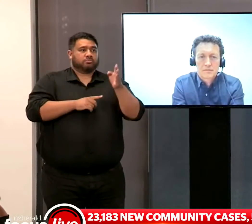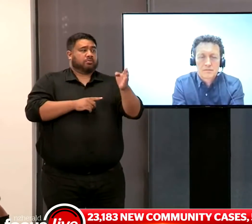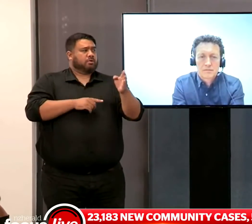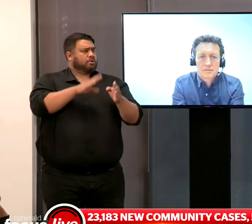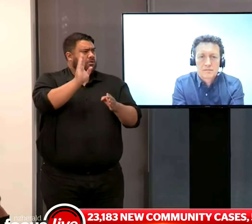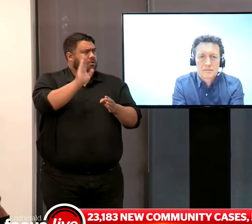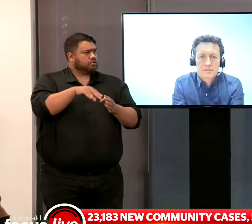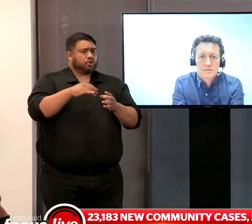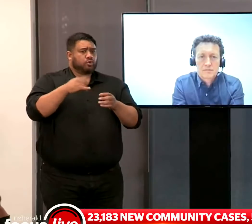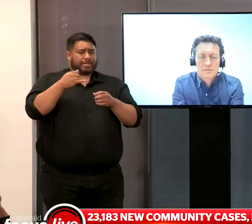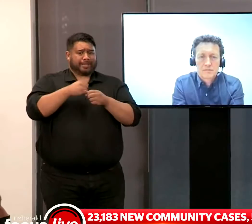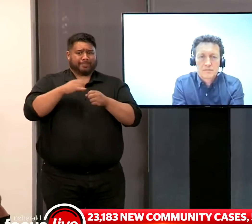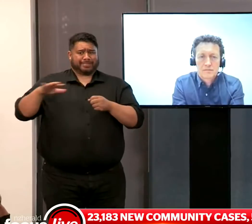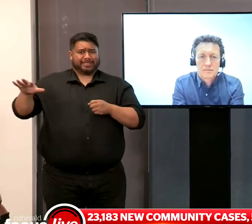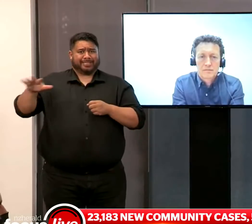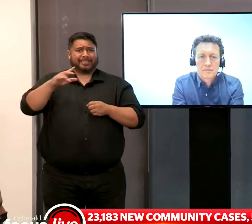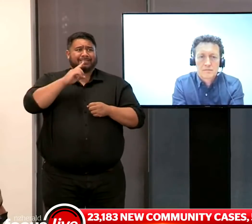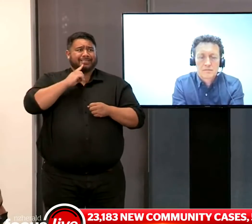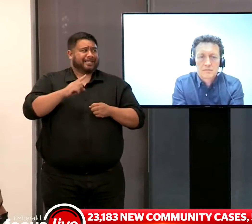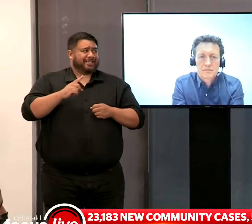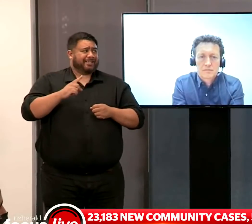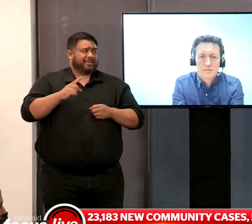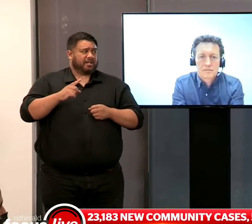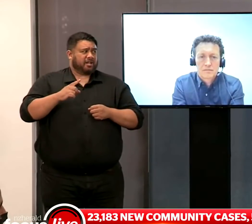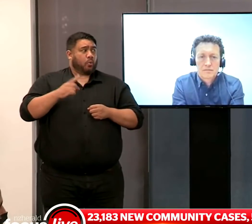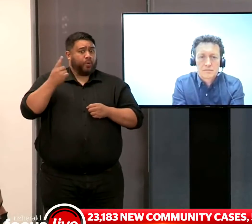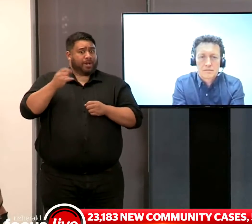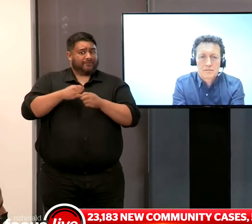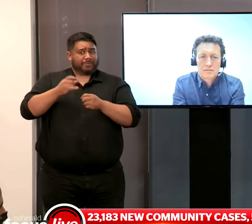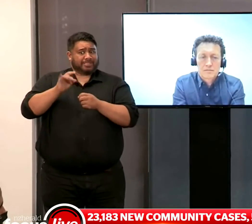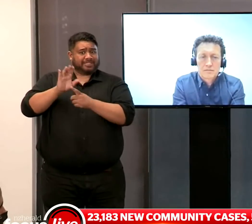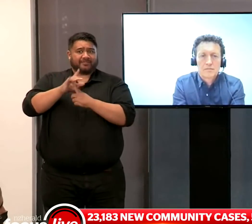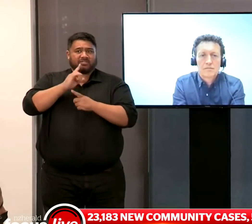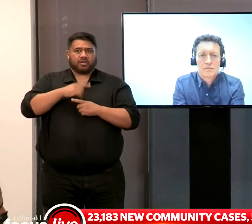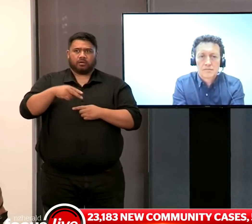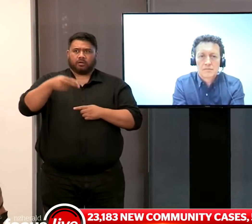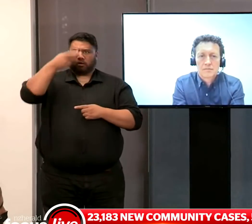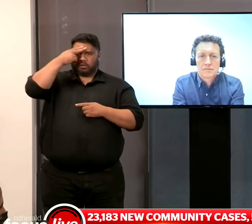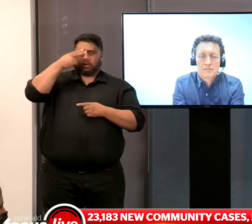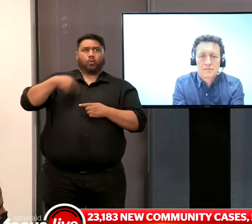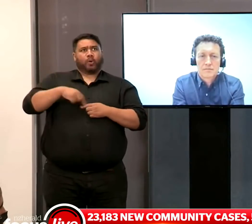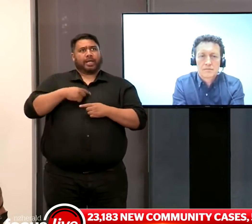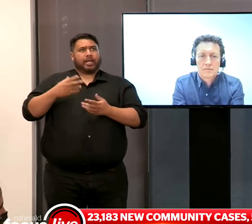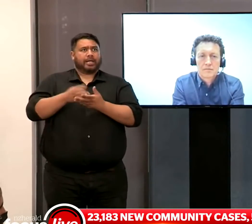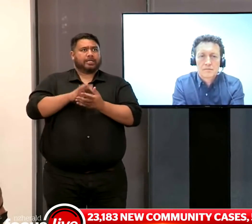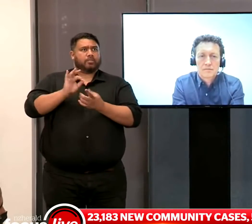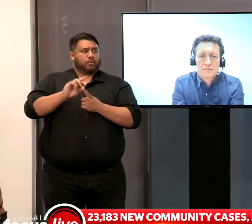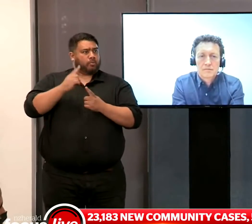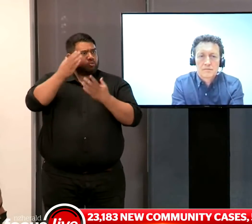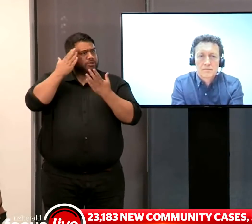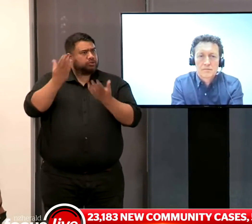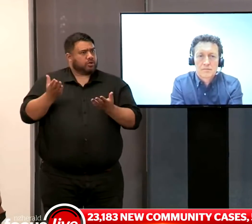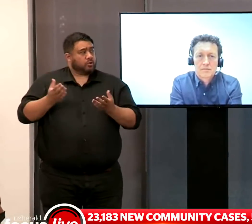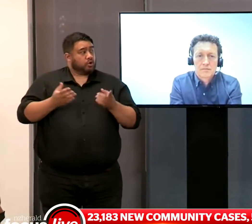the pharmacy says that they've been noted as being one, but they weren't notified of that. Are you aware of any